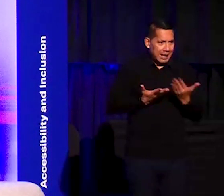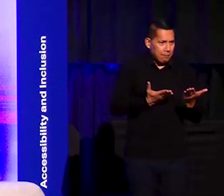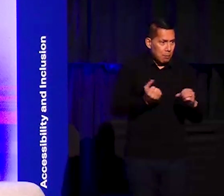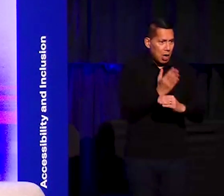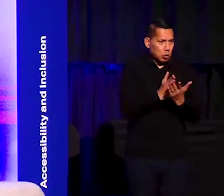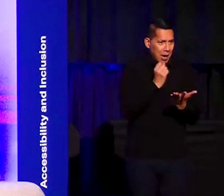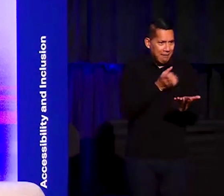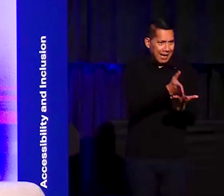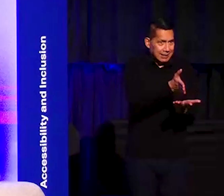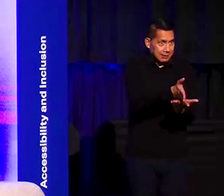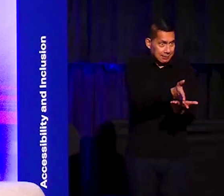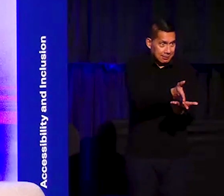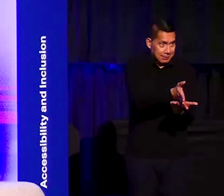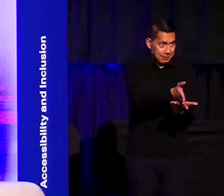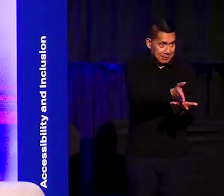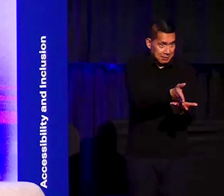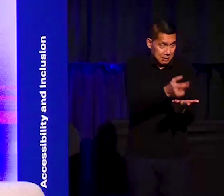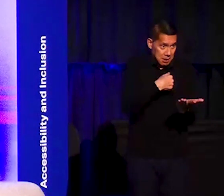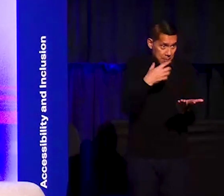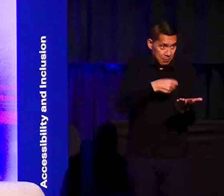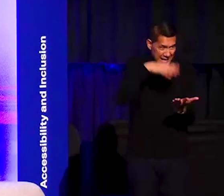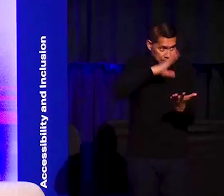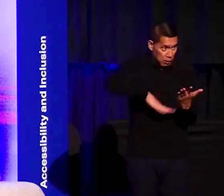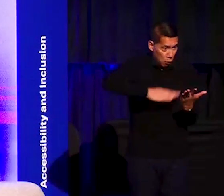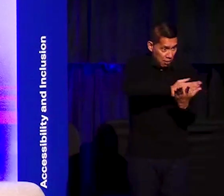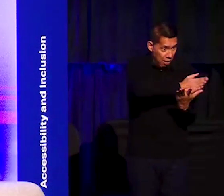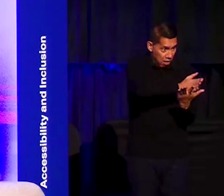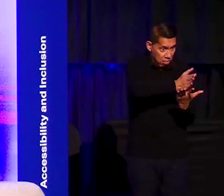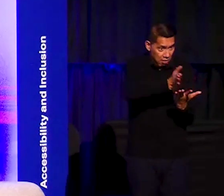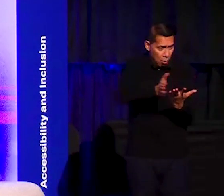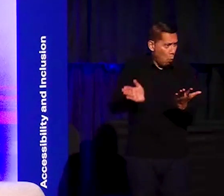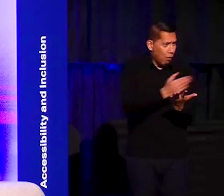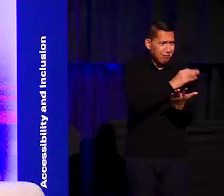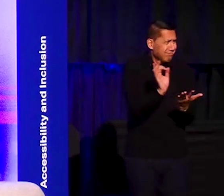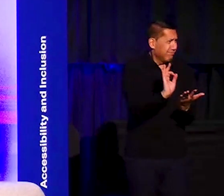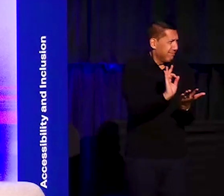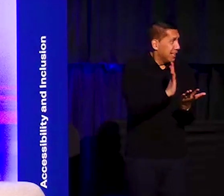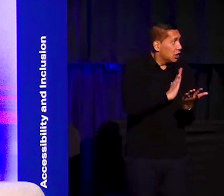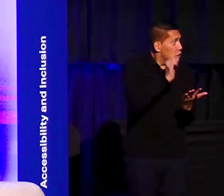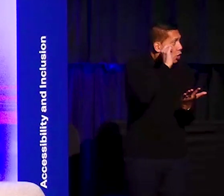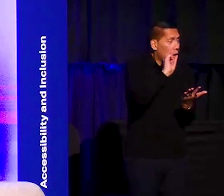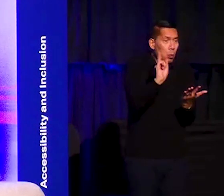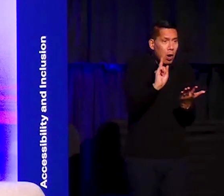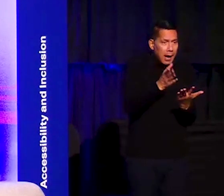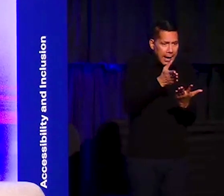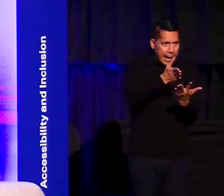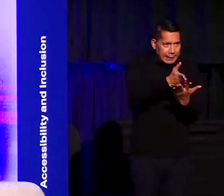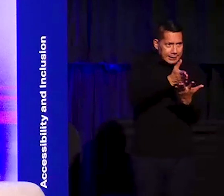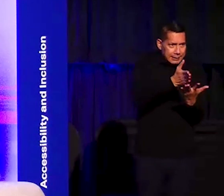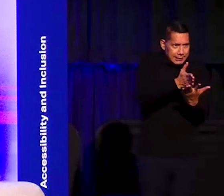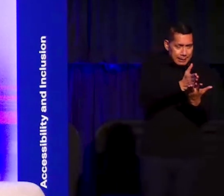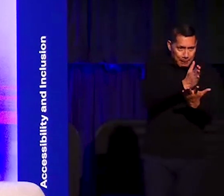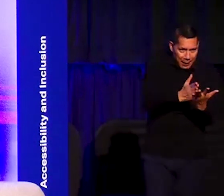accessibility? You don't have to be an expert in every aspect. You just need to know the accessibility